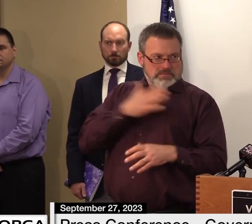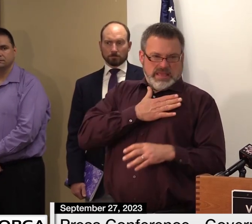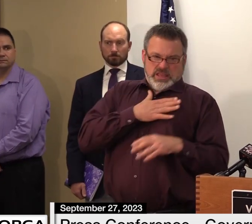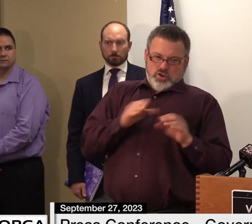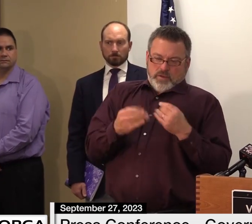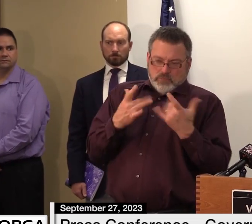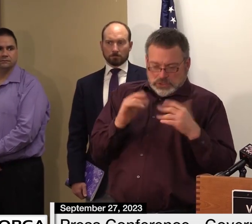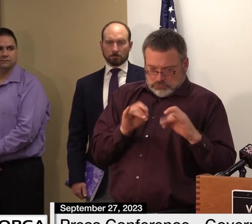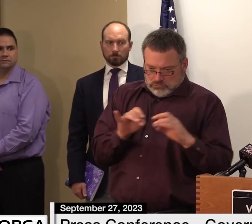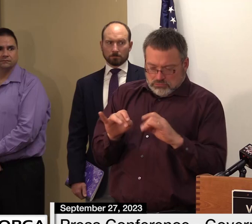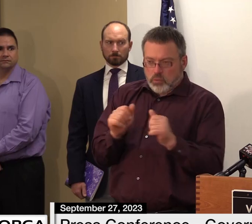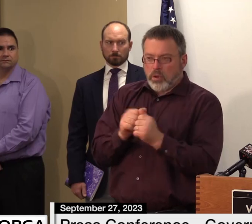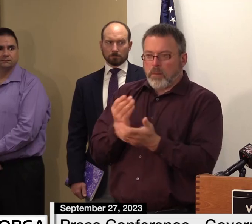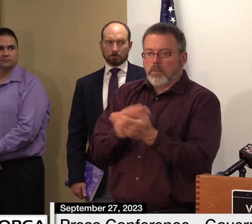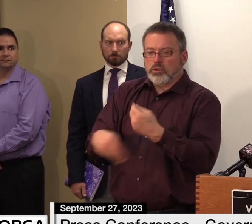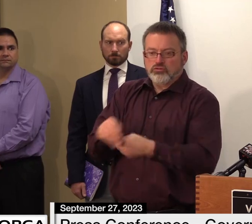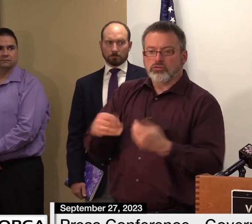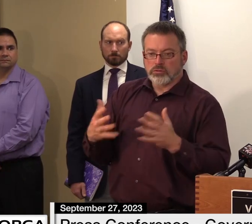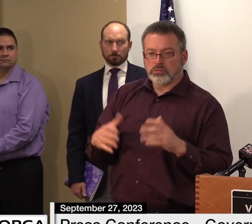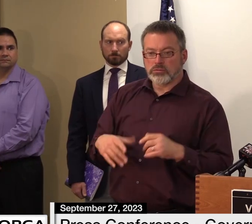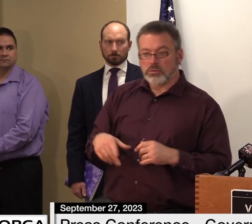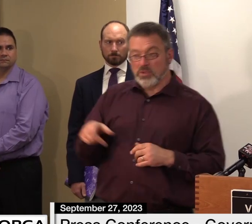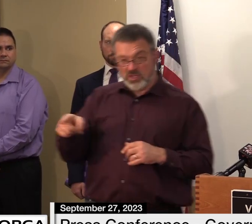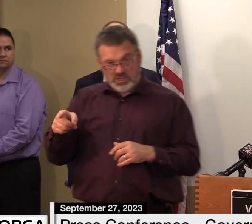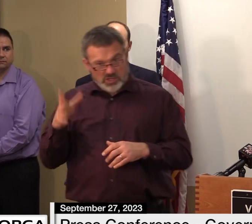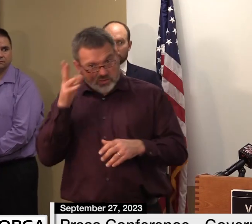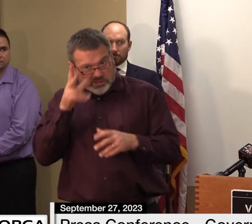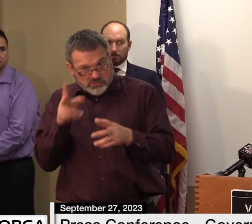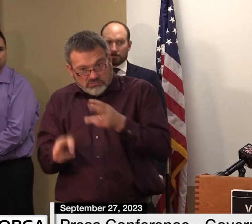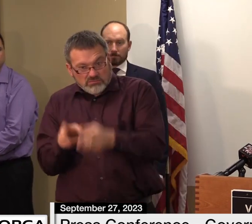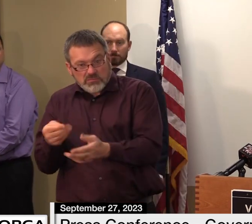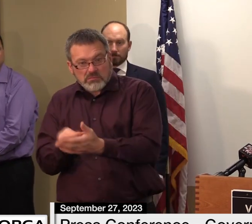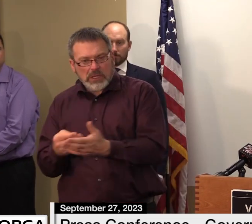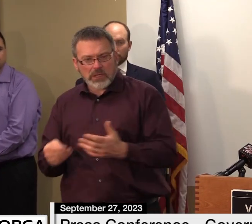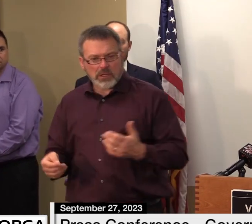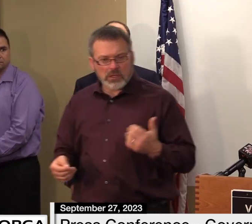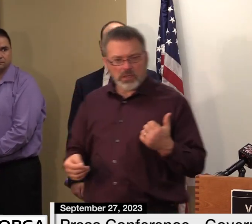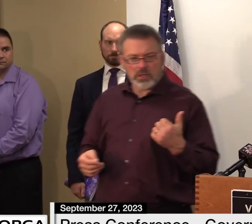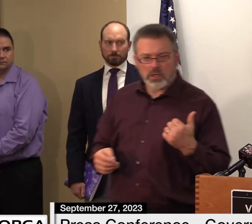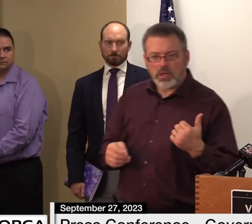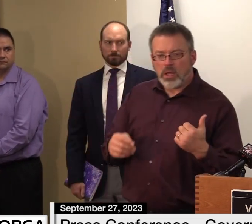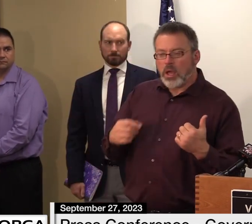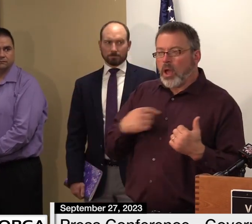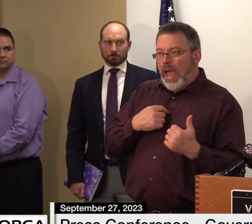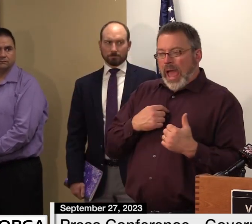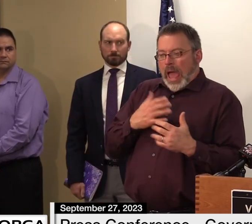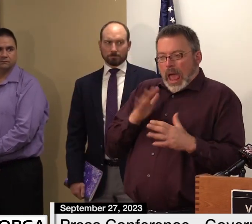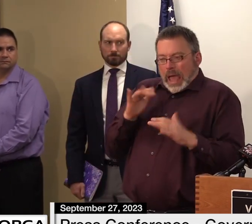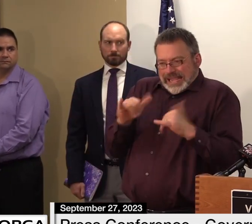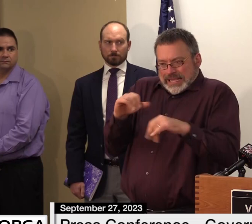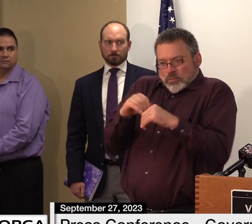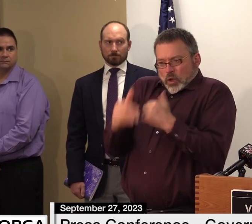cuts needing to be made anywhere? We haven't begun our budget process, but we are always